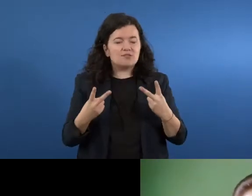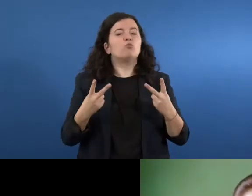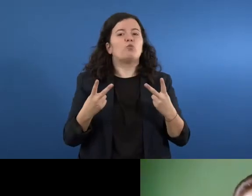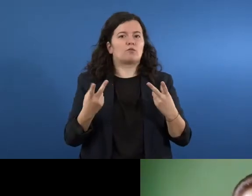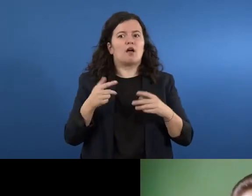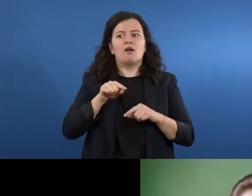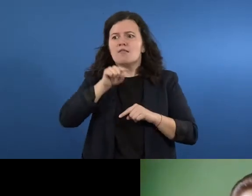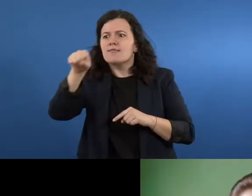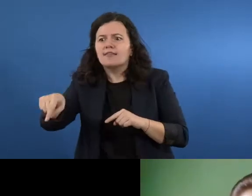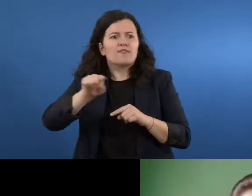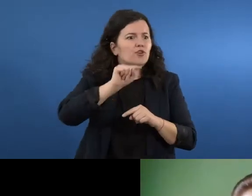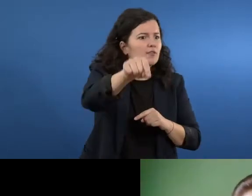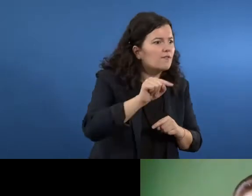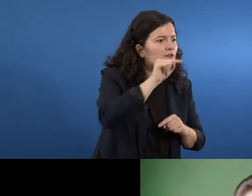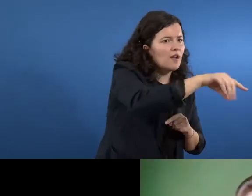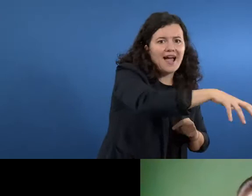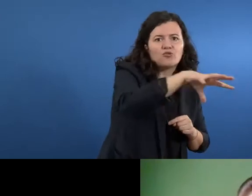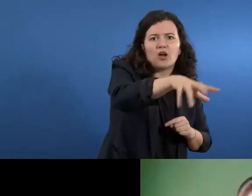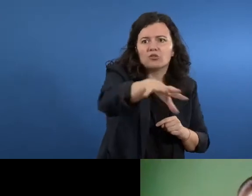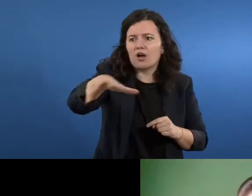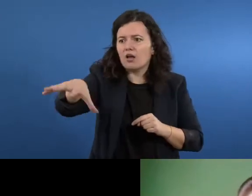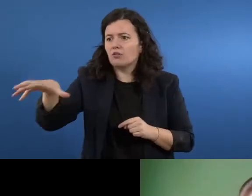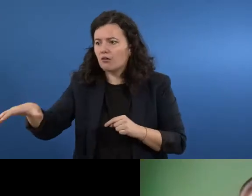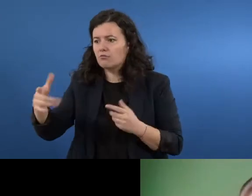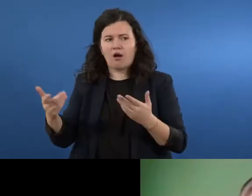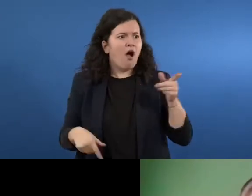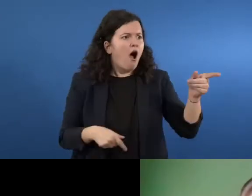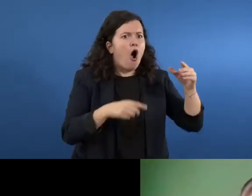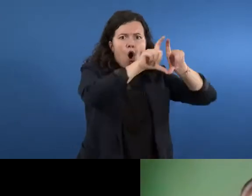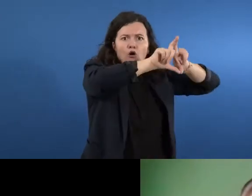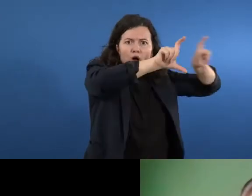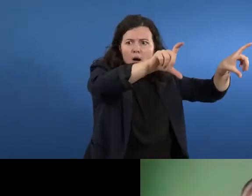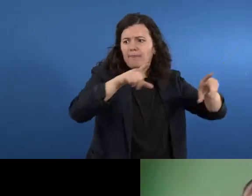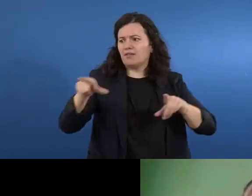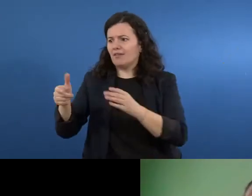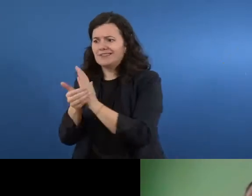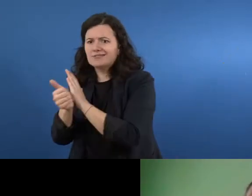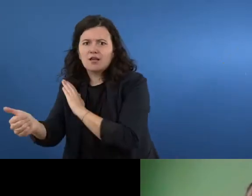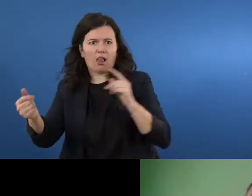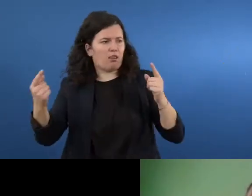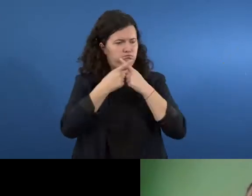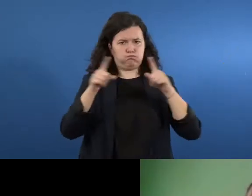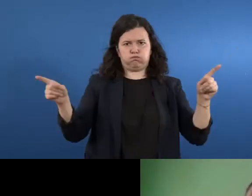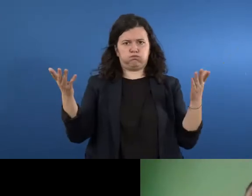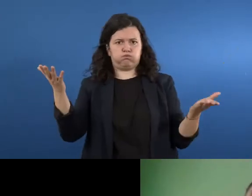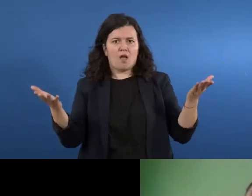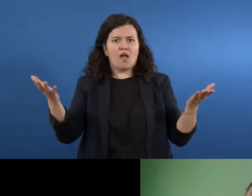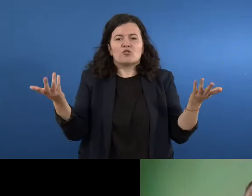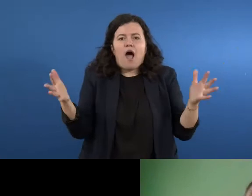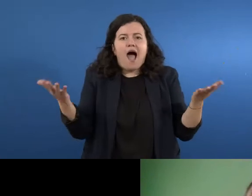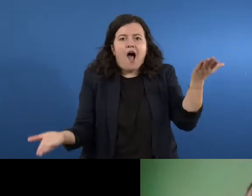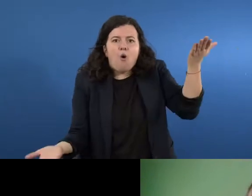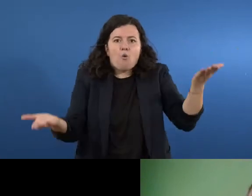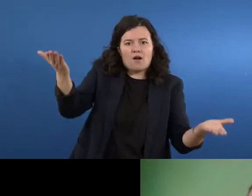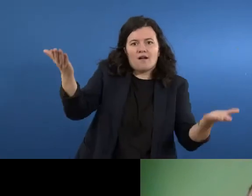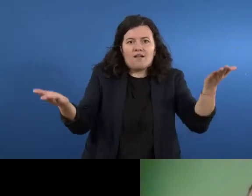with disabilities in general, including digital skills, and companies are looking for people with disabilities, but the middle piece